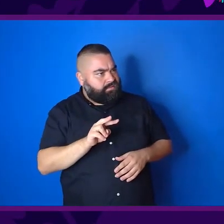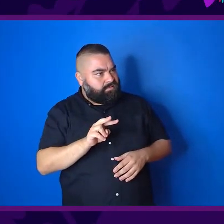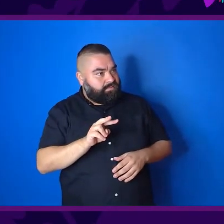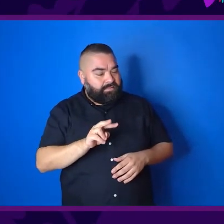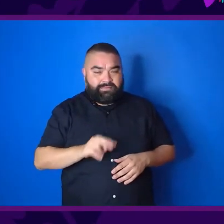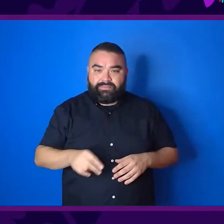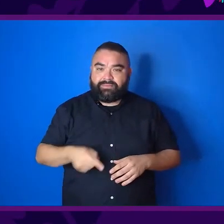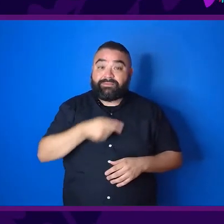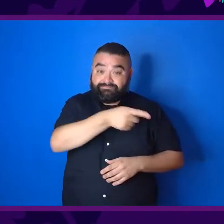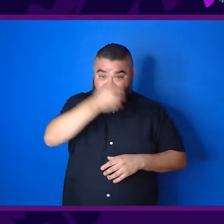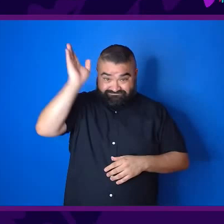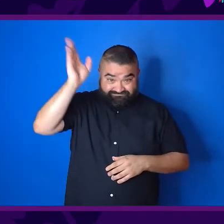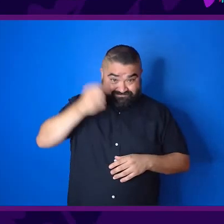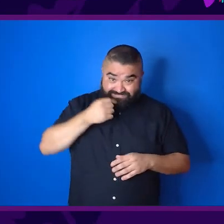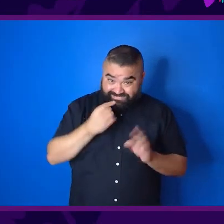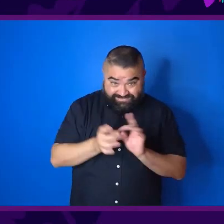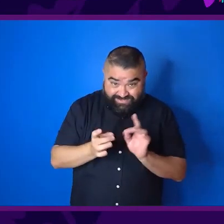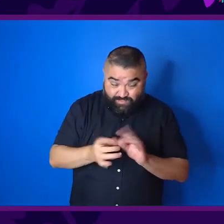we're all Africans.